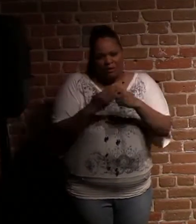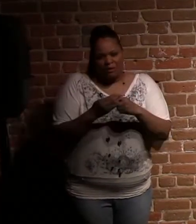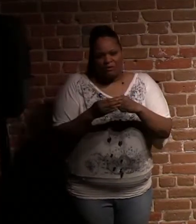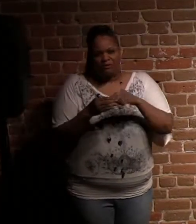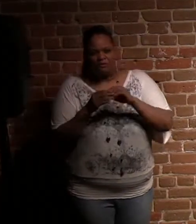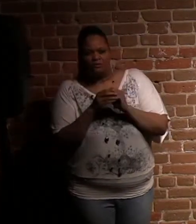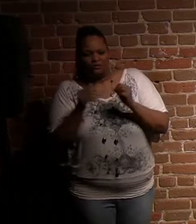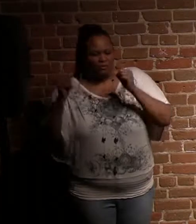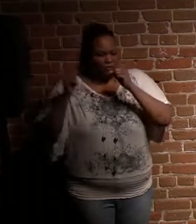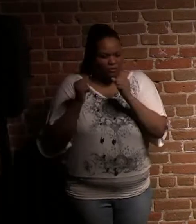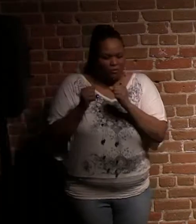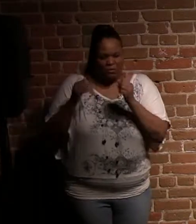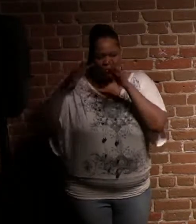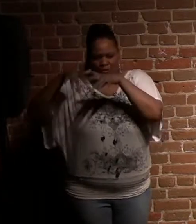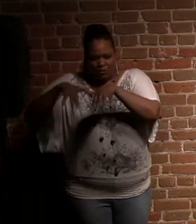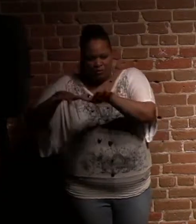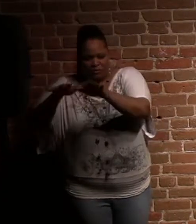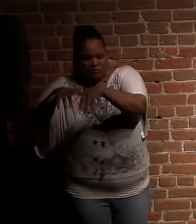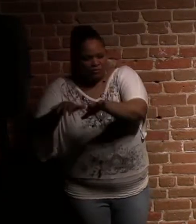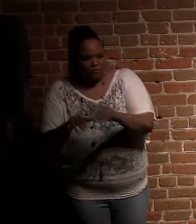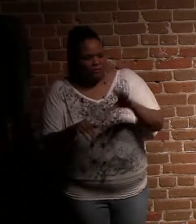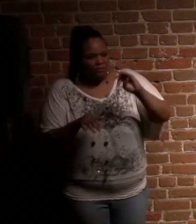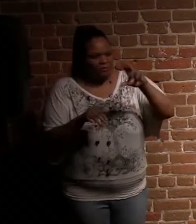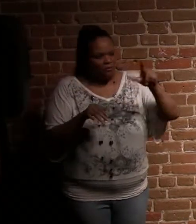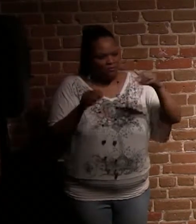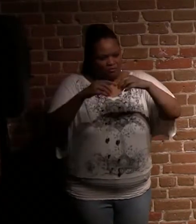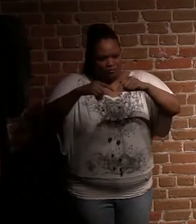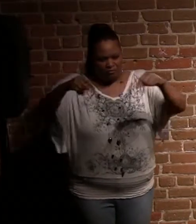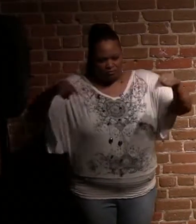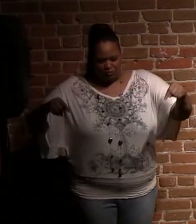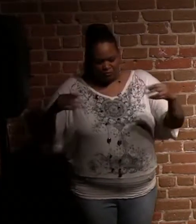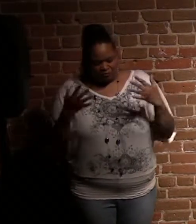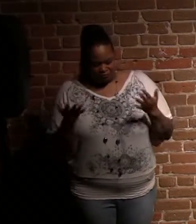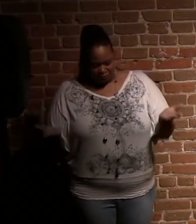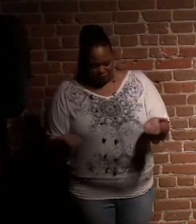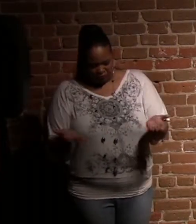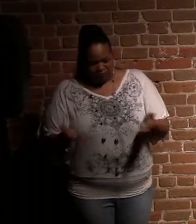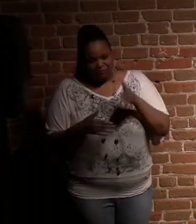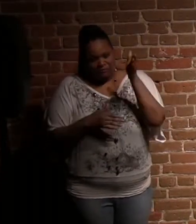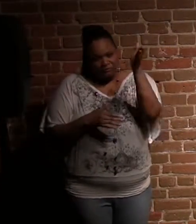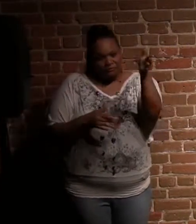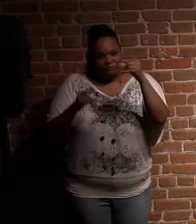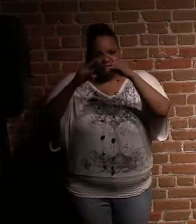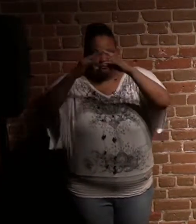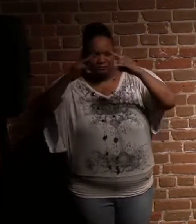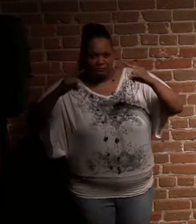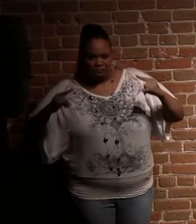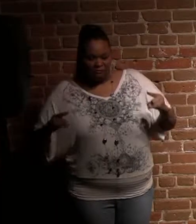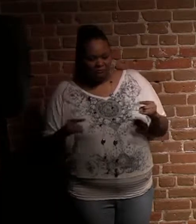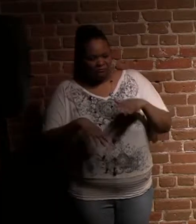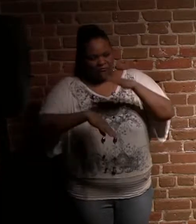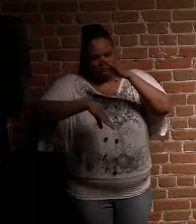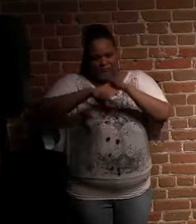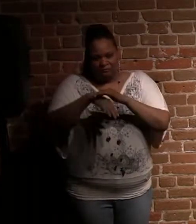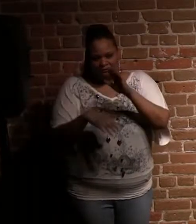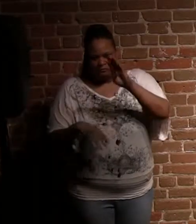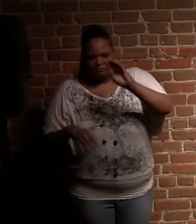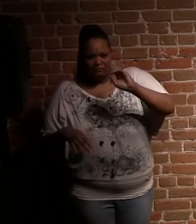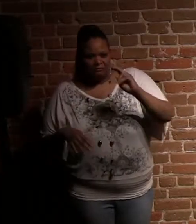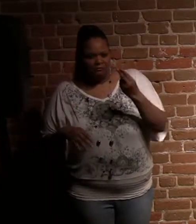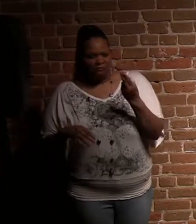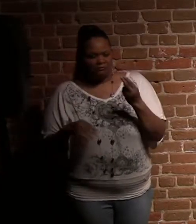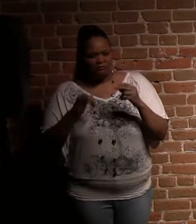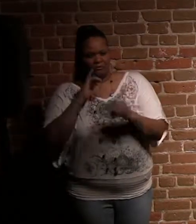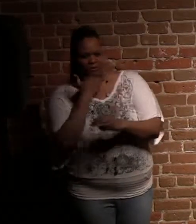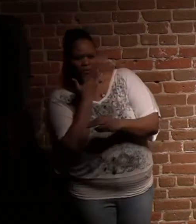the Arctic Sea. So we're camping on the beach, or really close to it. Well, suddenly,